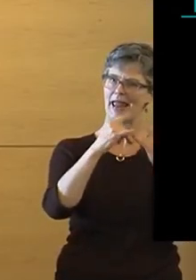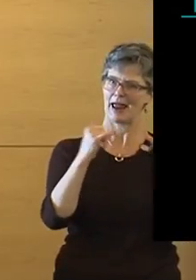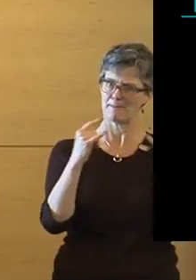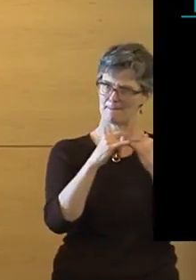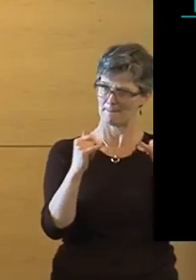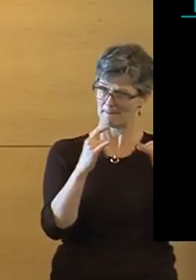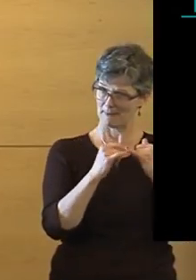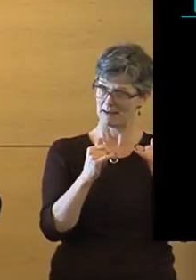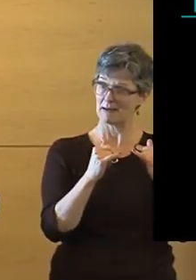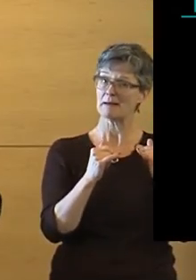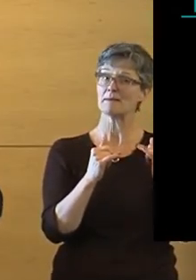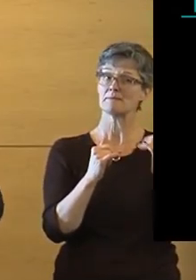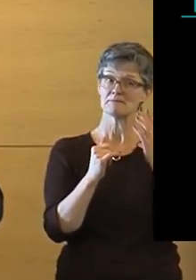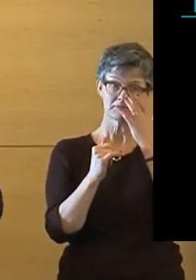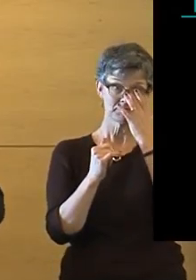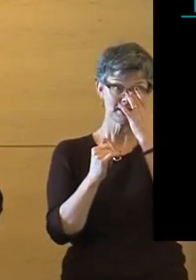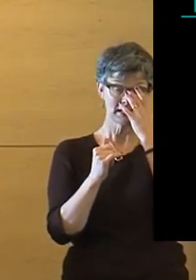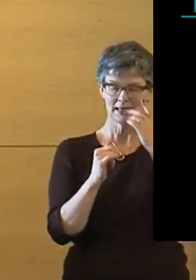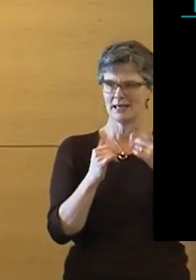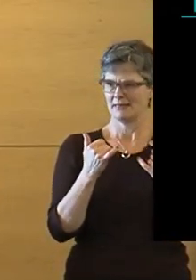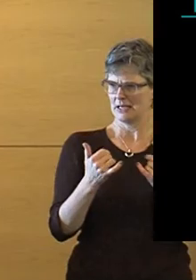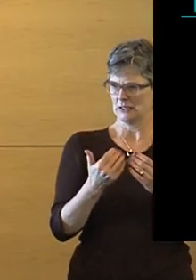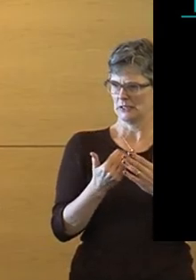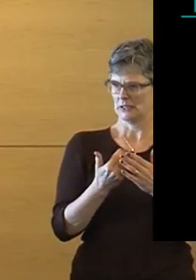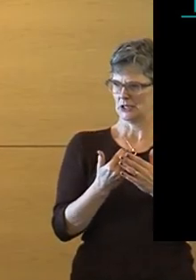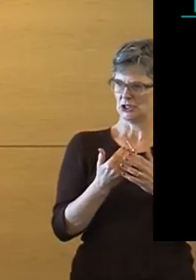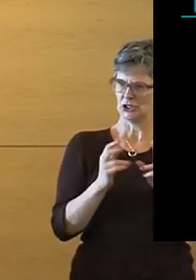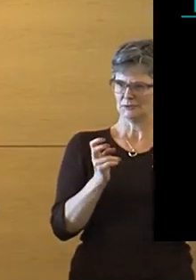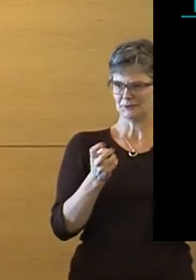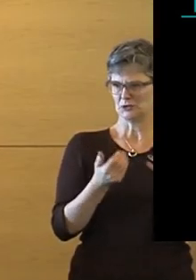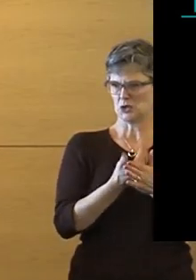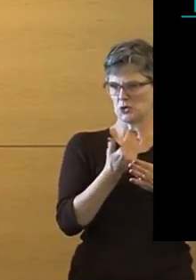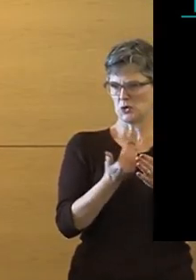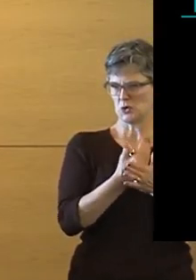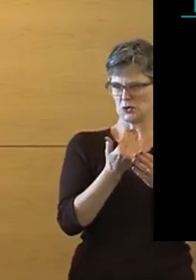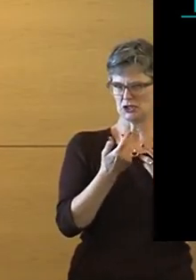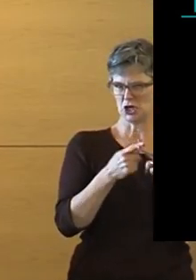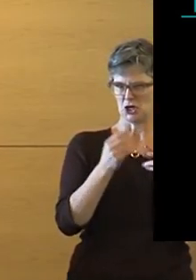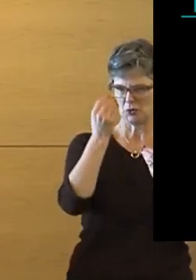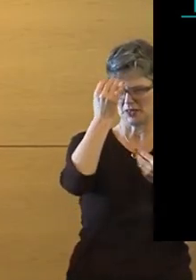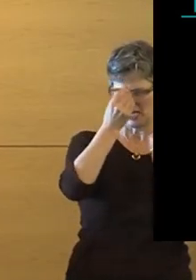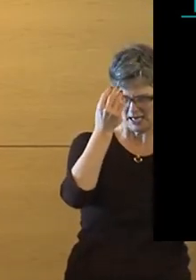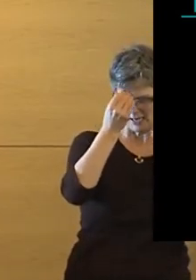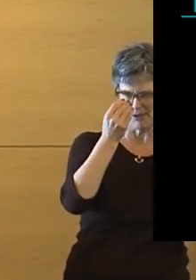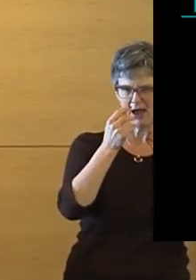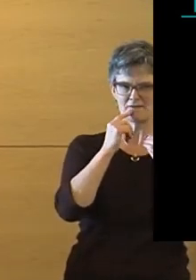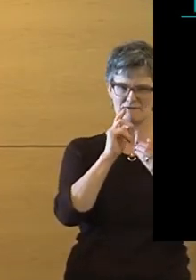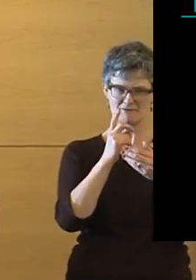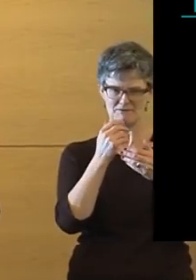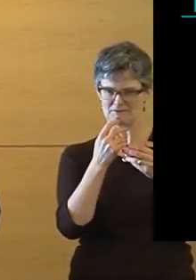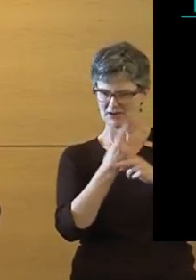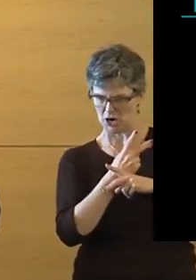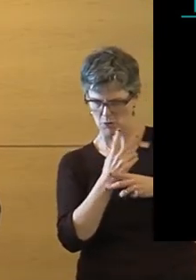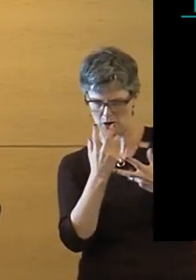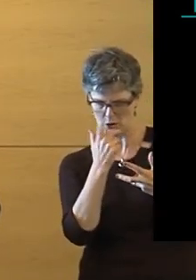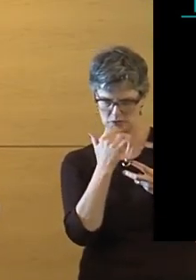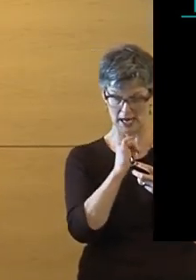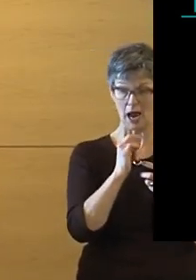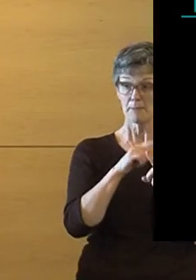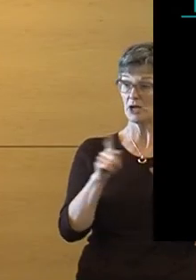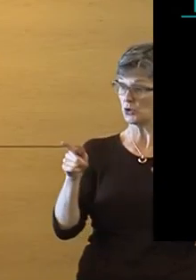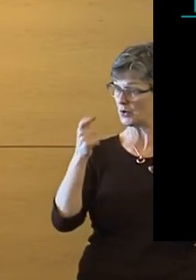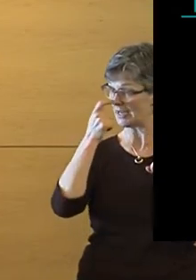all continue to work together and continue the conversation is the Seattle Accessibility Camp,